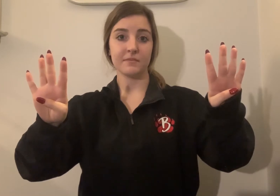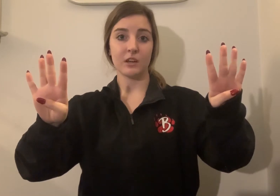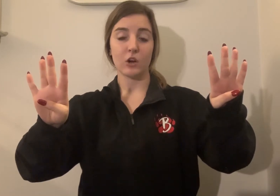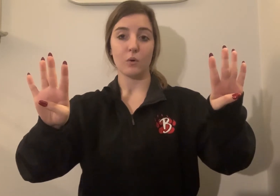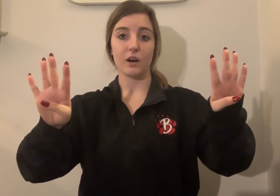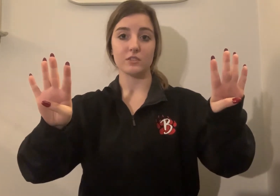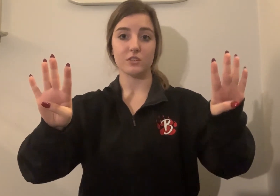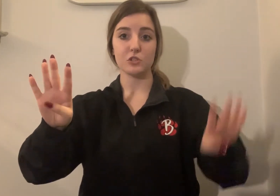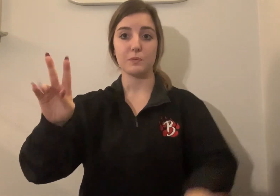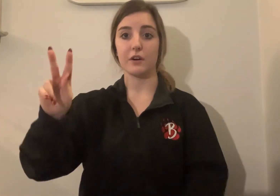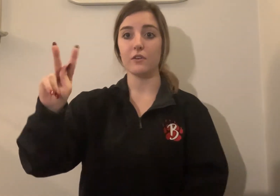Kwanzaa you spell